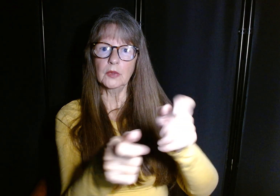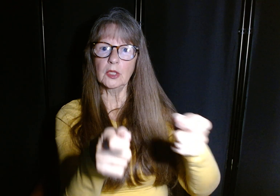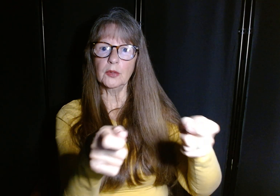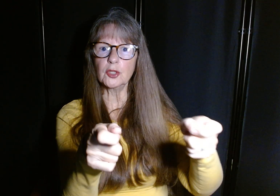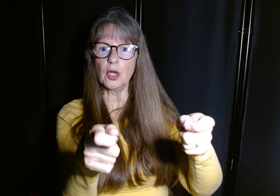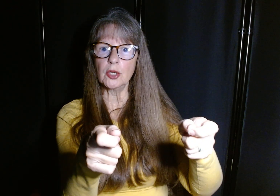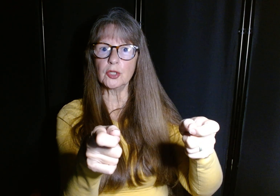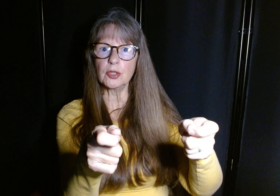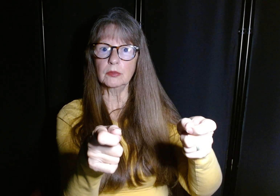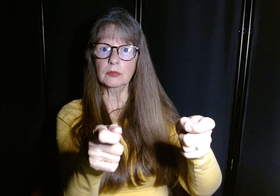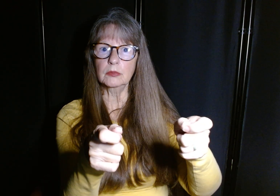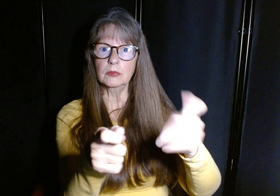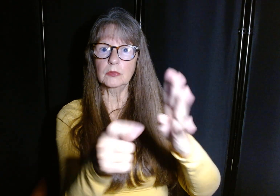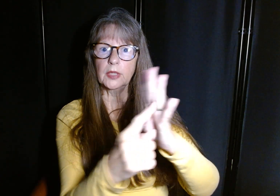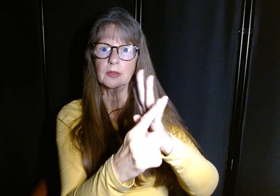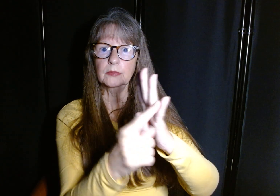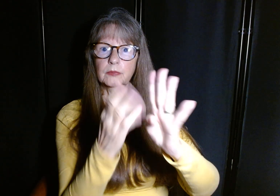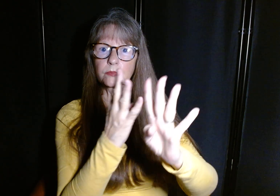they're in charge, right?